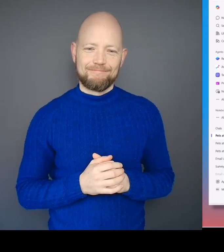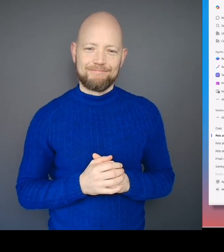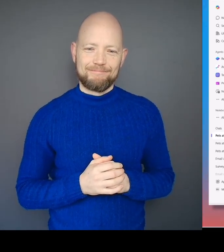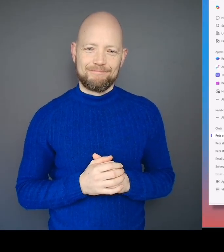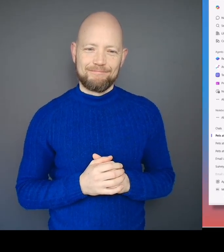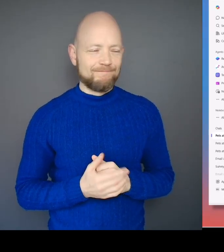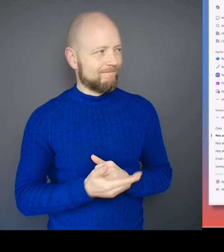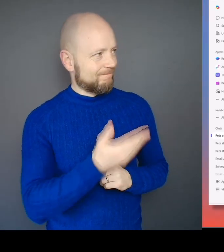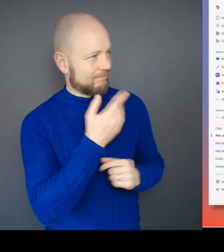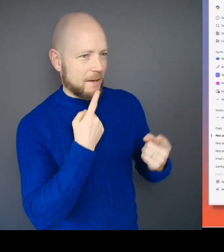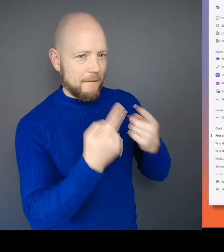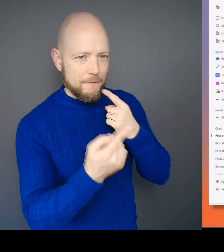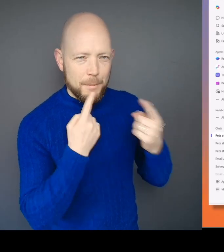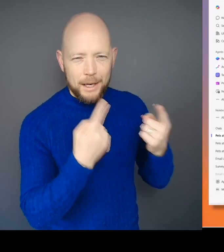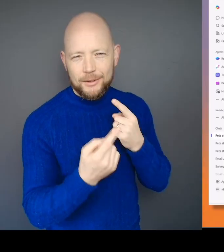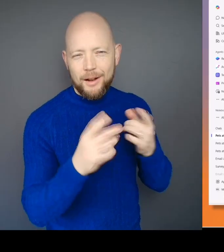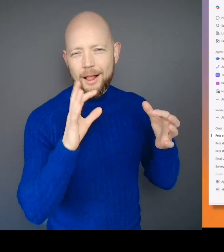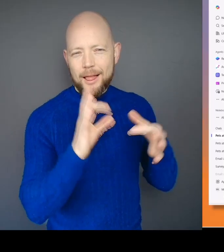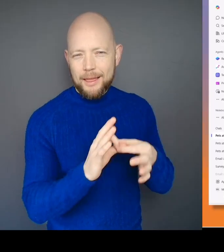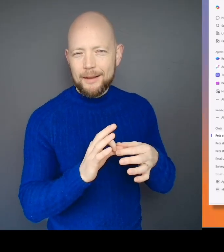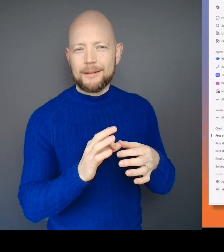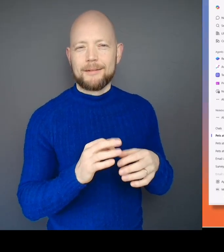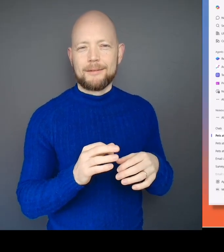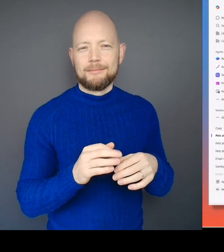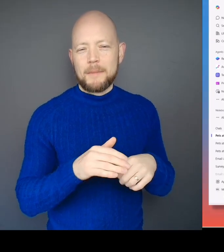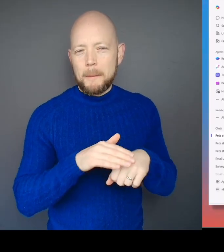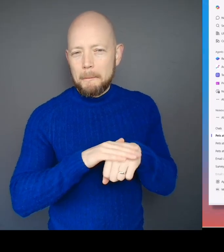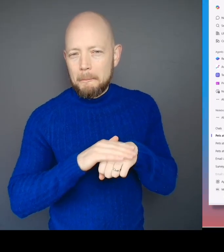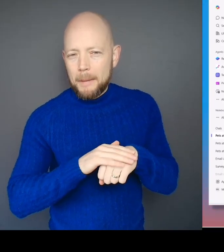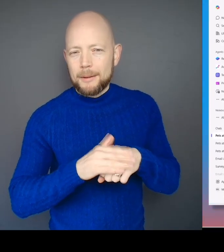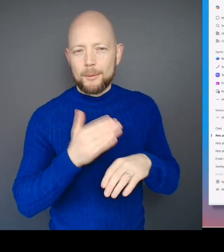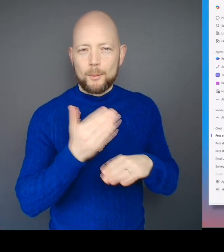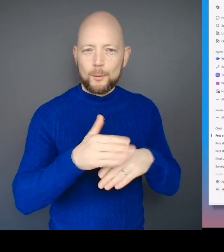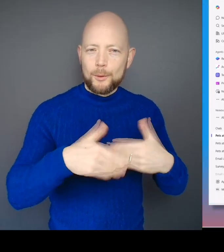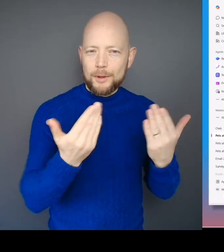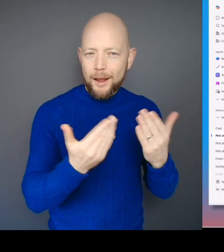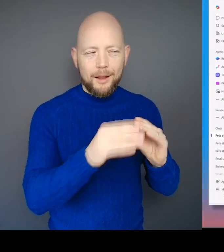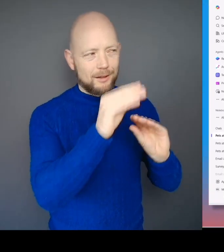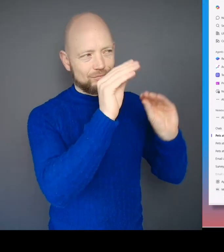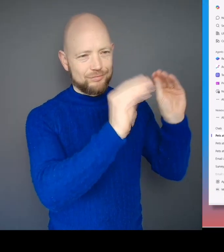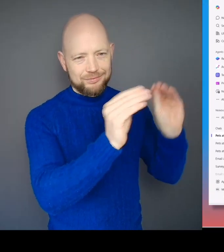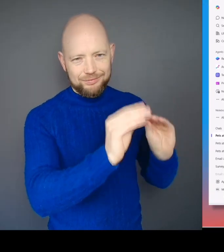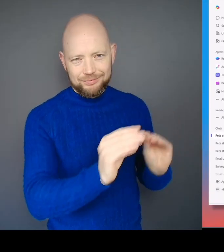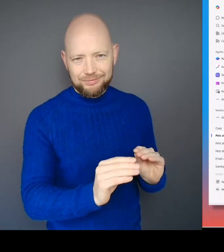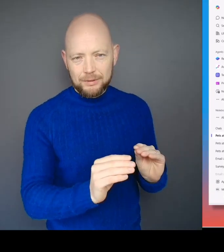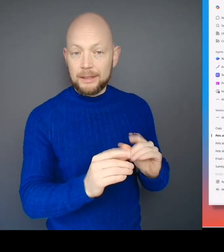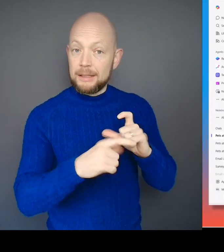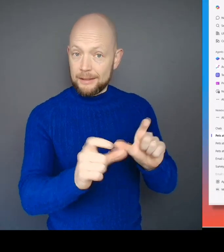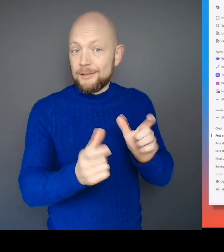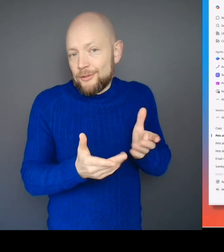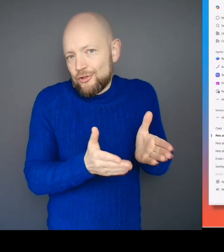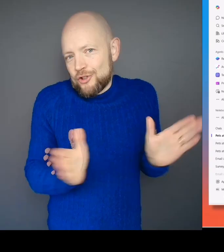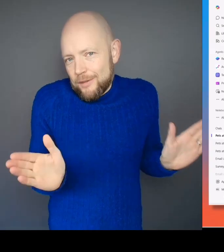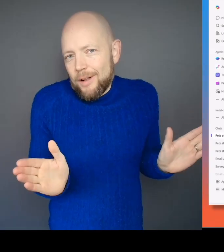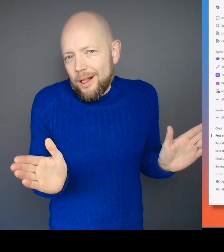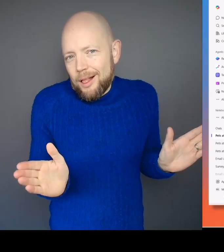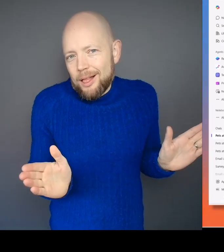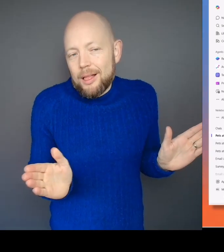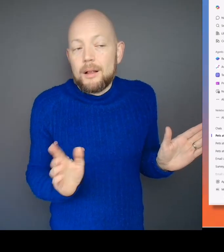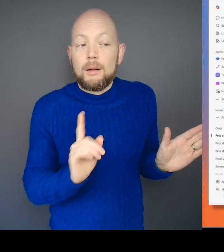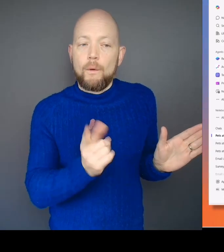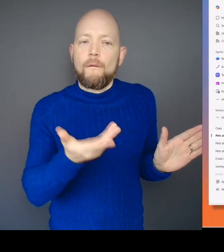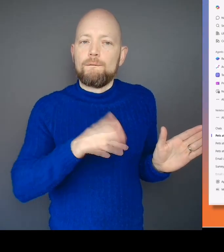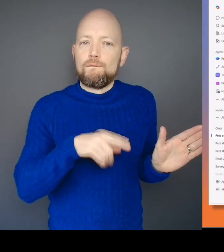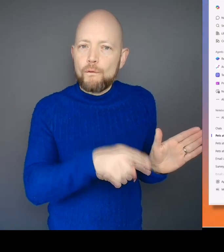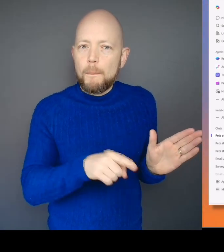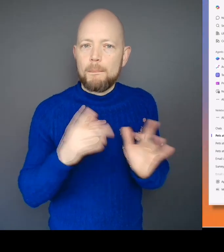dog to work day is the last Friday of June. So we've got a whole lot of different things in here that are more generic. So if I wanted to just